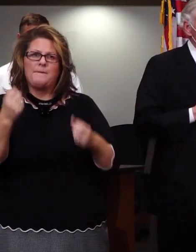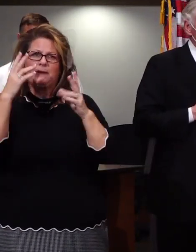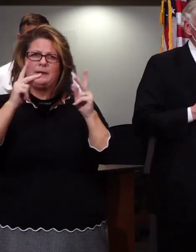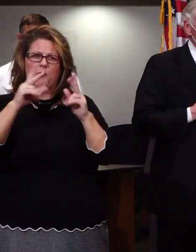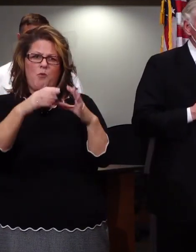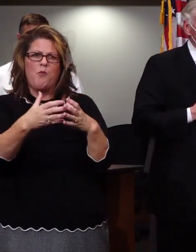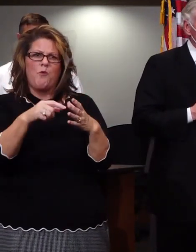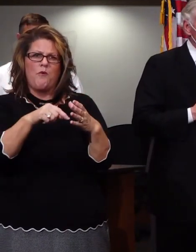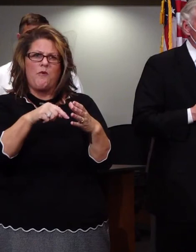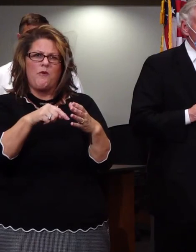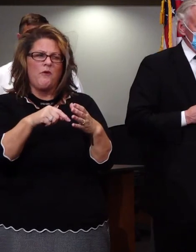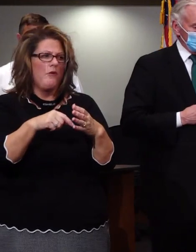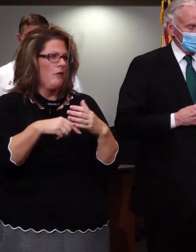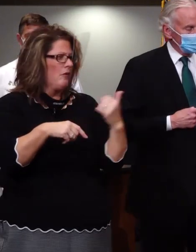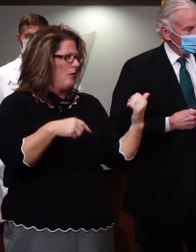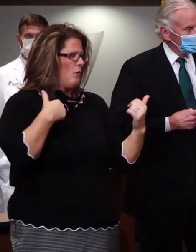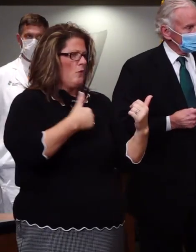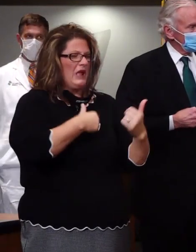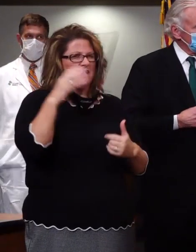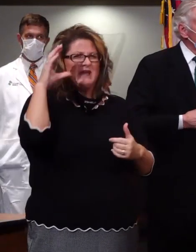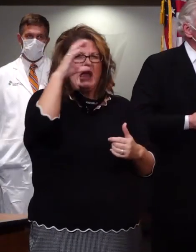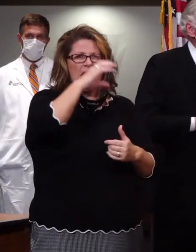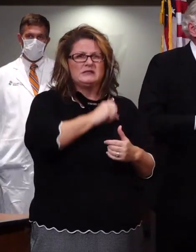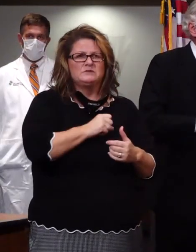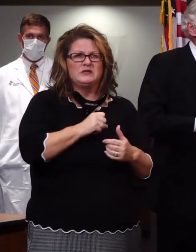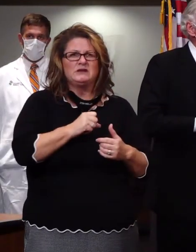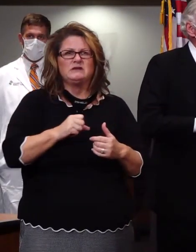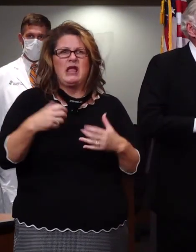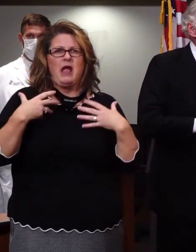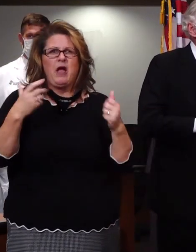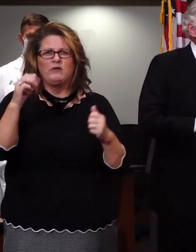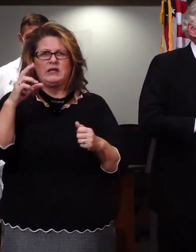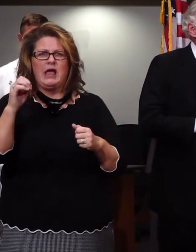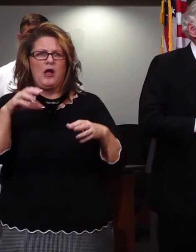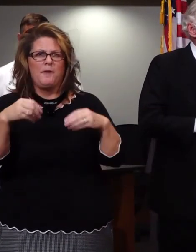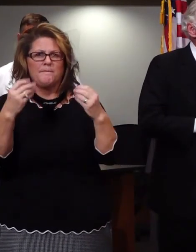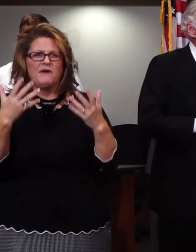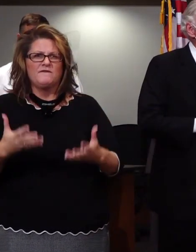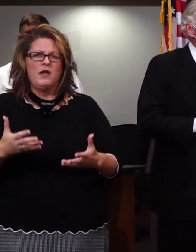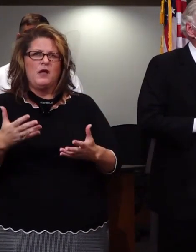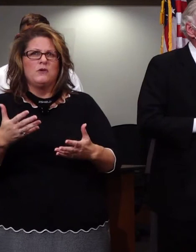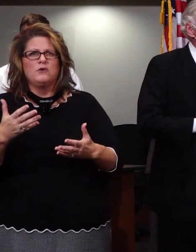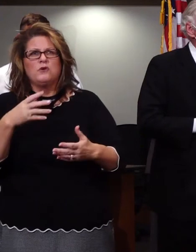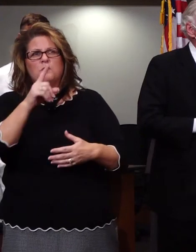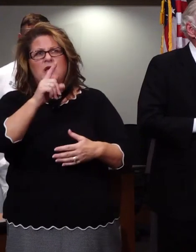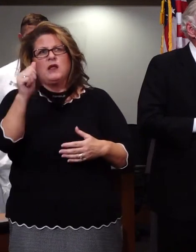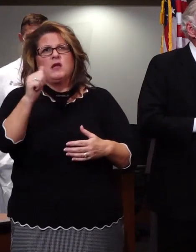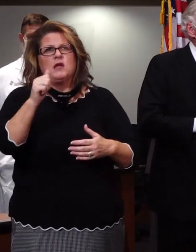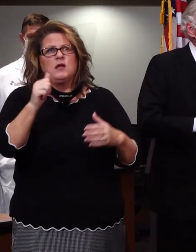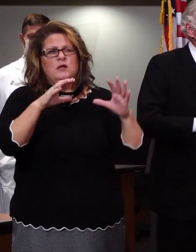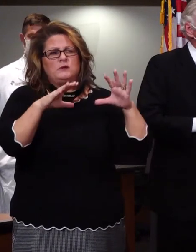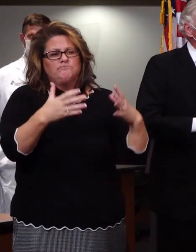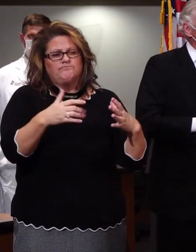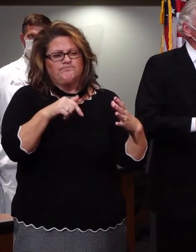total? So we have estimates of healthcare providers, but the Group 1A that goes